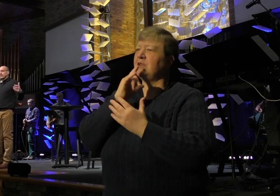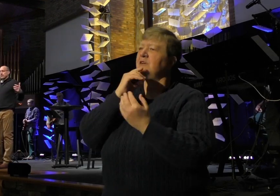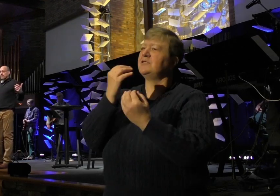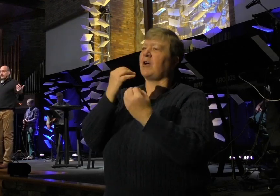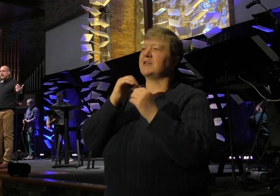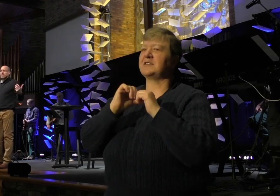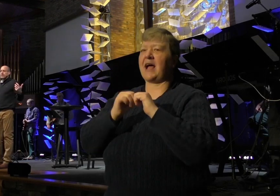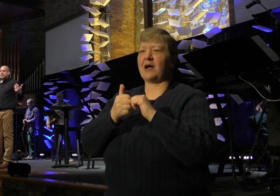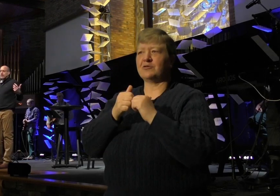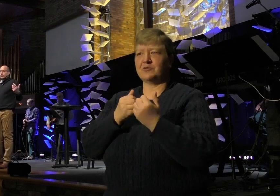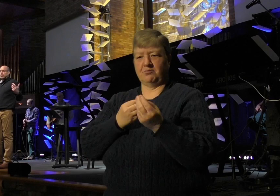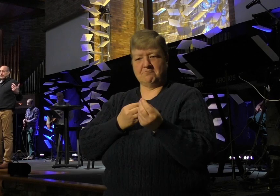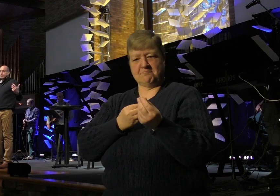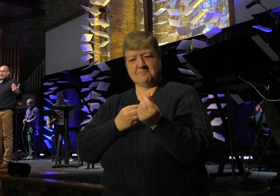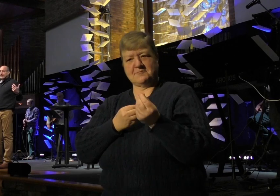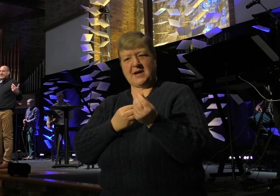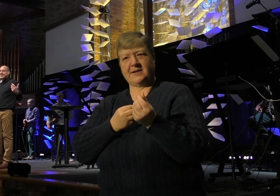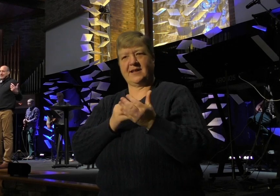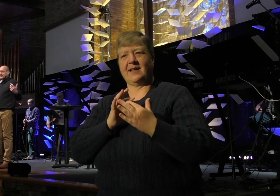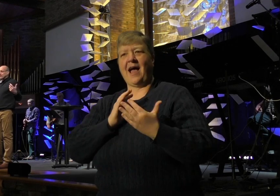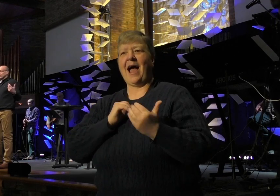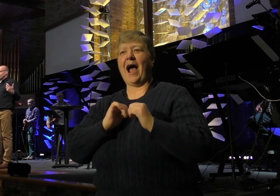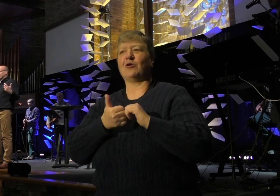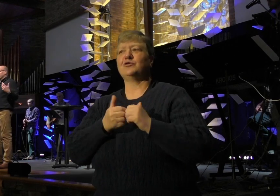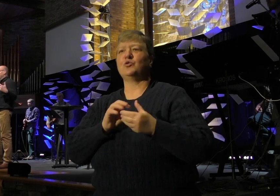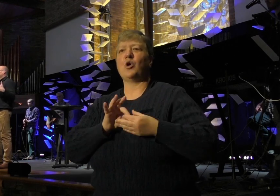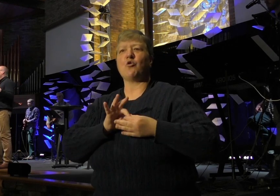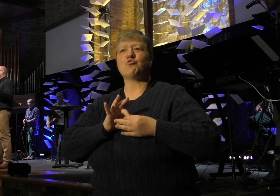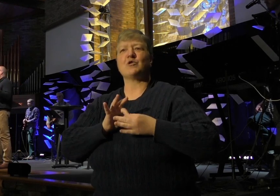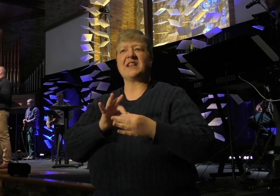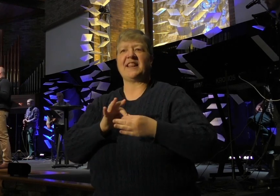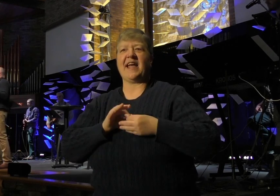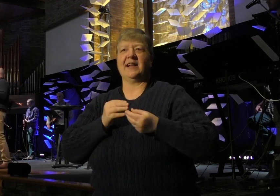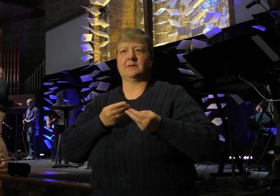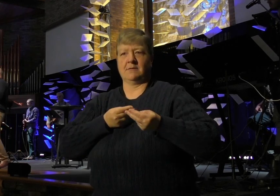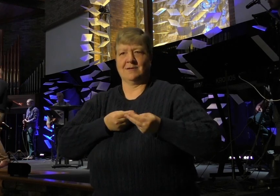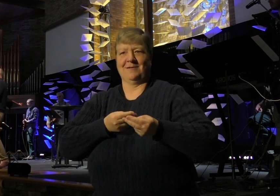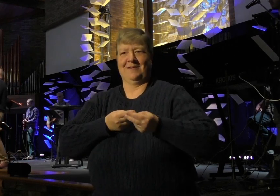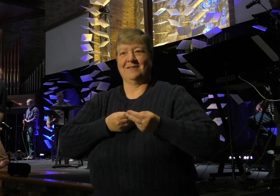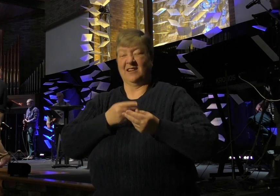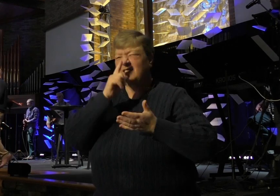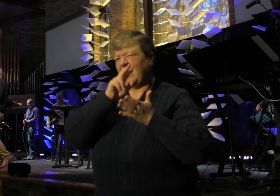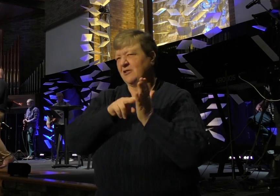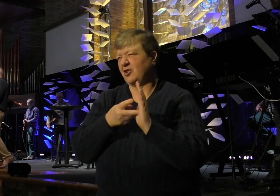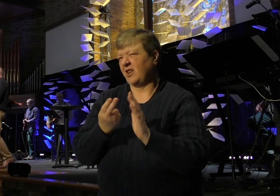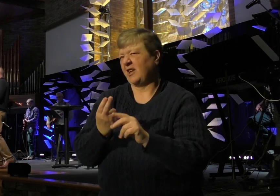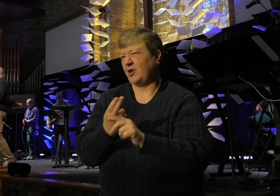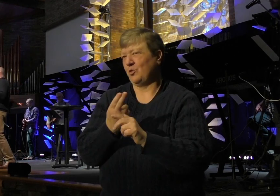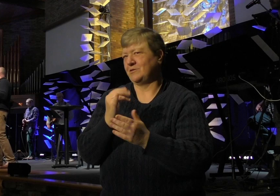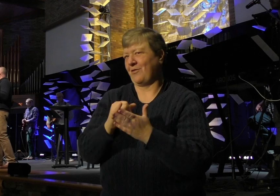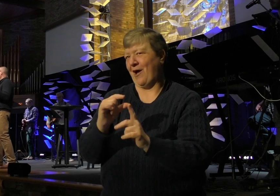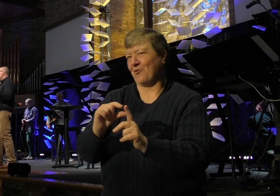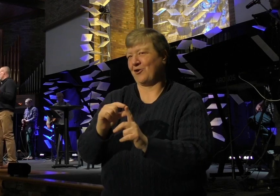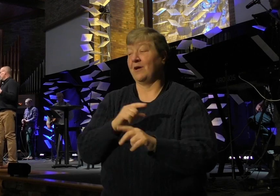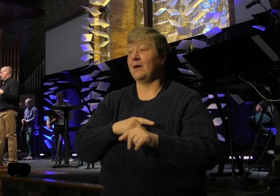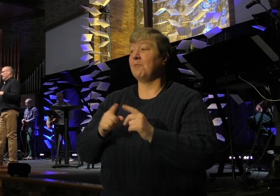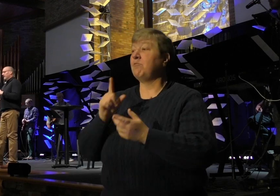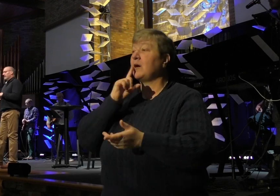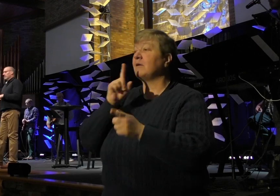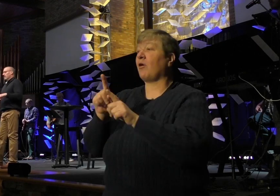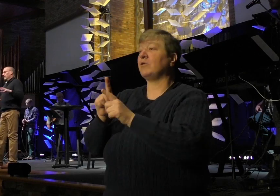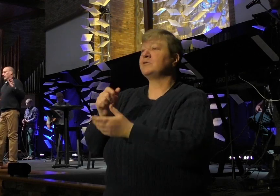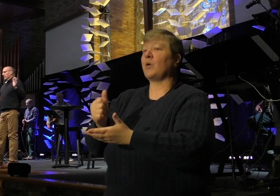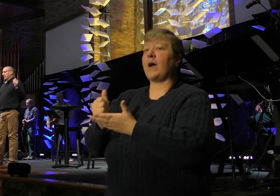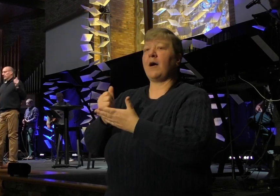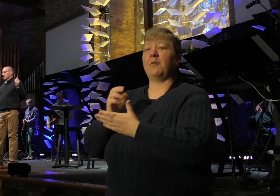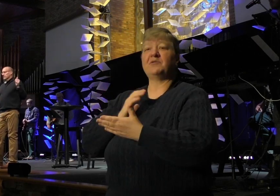to relate to money, and I use that word purposely because we do relate to money, but it also really helped our relationship as well,